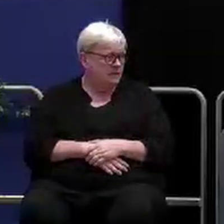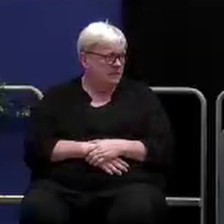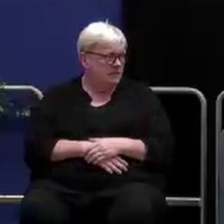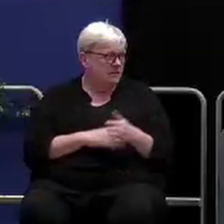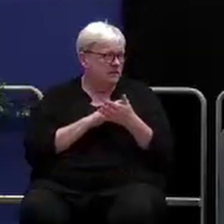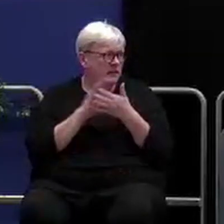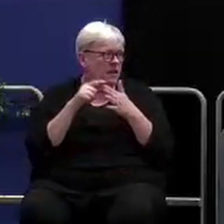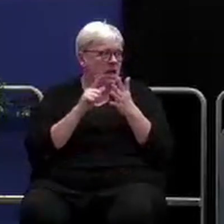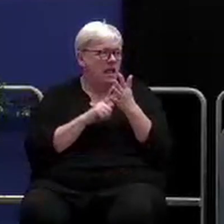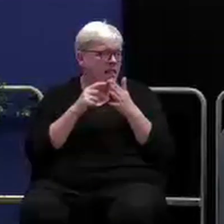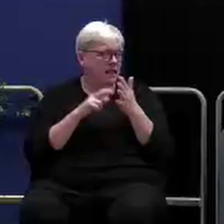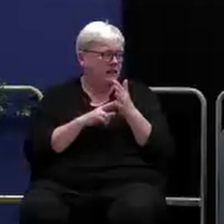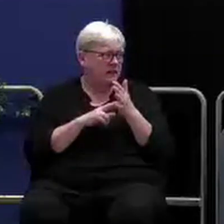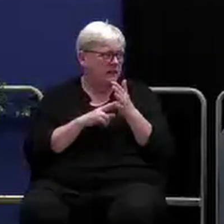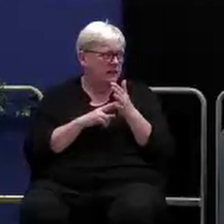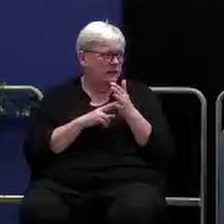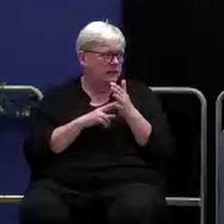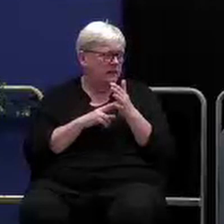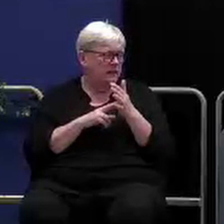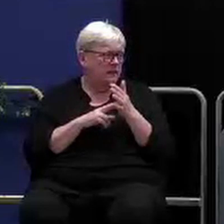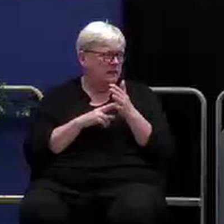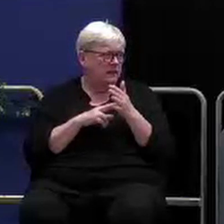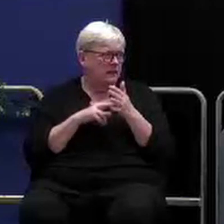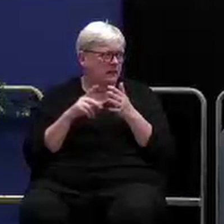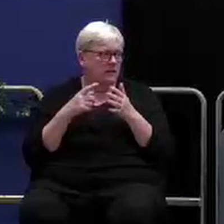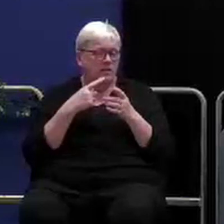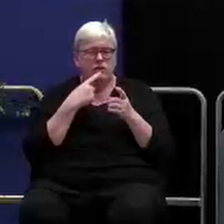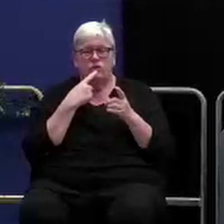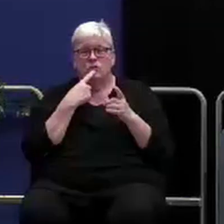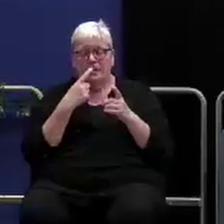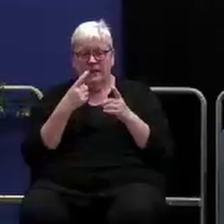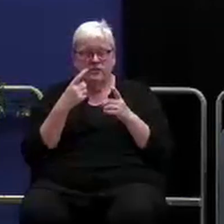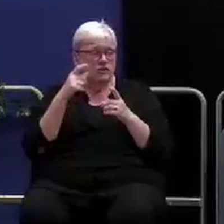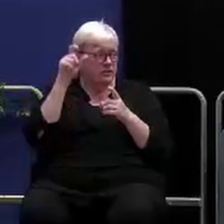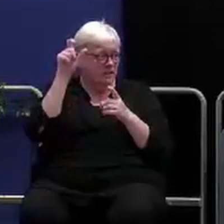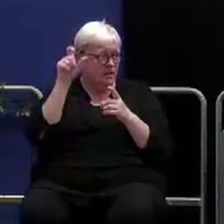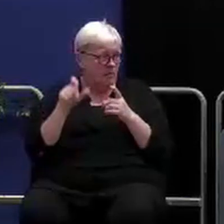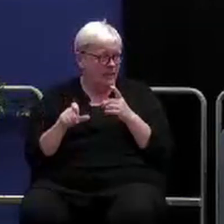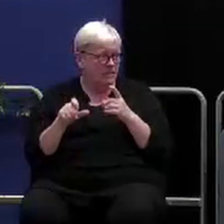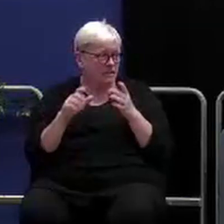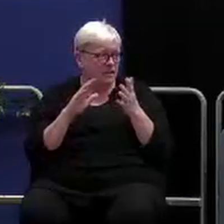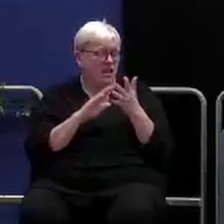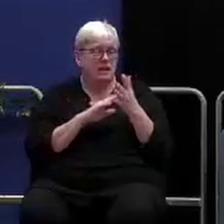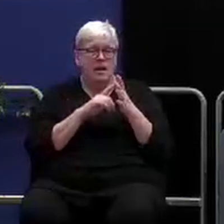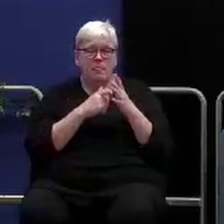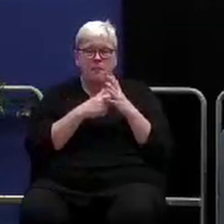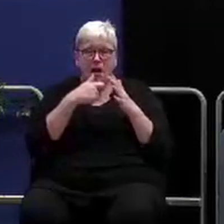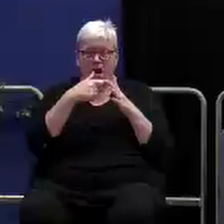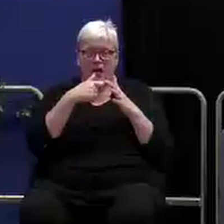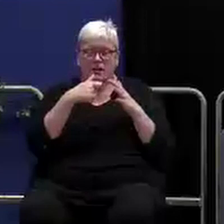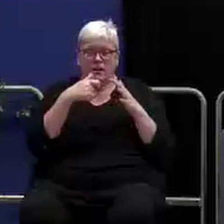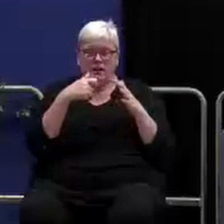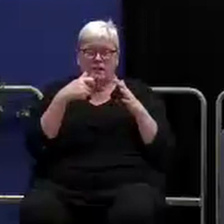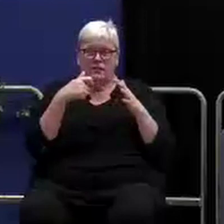Helen, you mentioned that the person, I don't remember his name, but the person that you wrote the chapter about didn't want to be in your book. How do